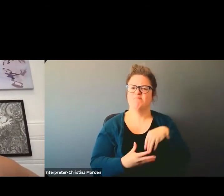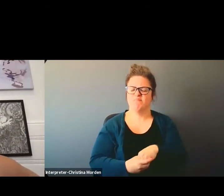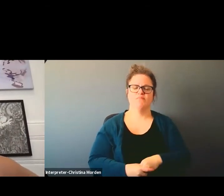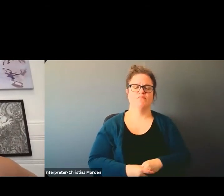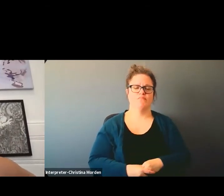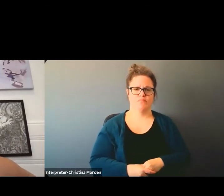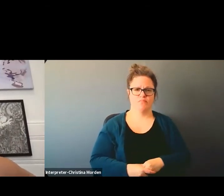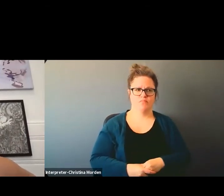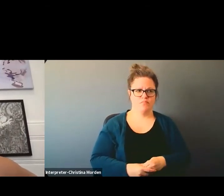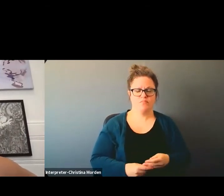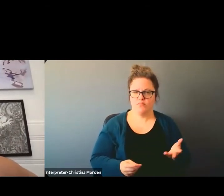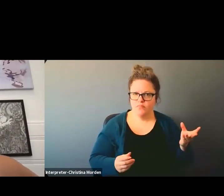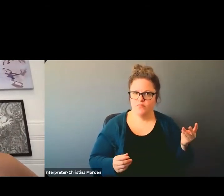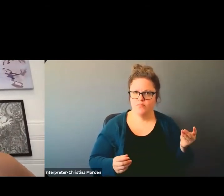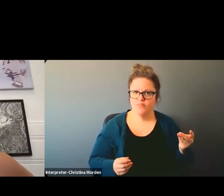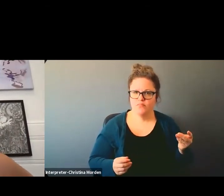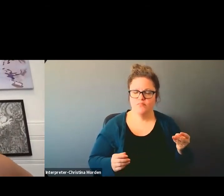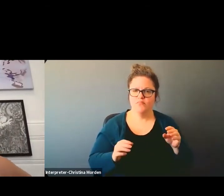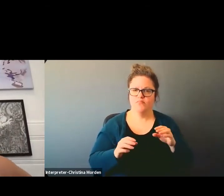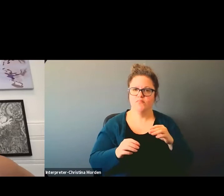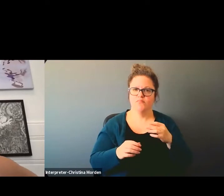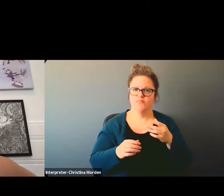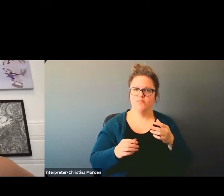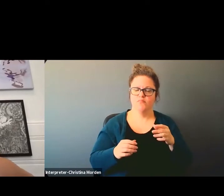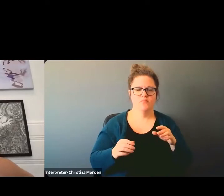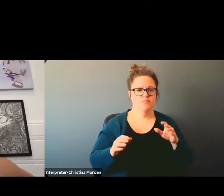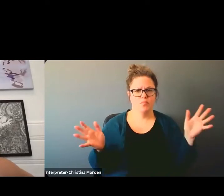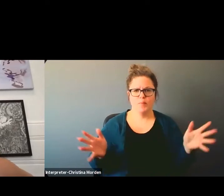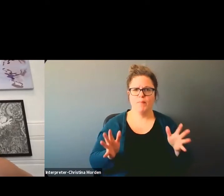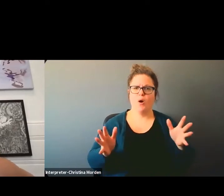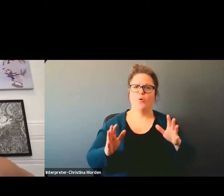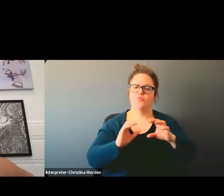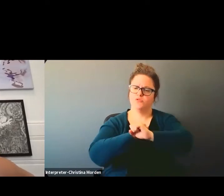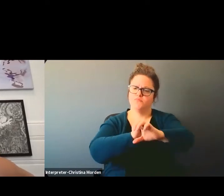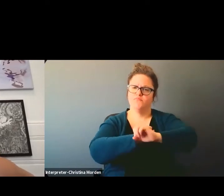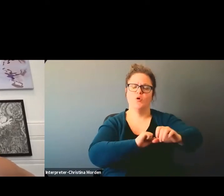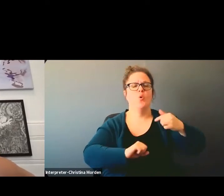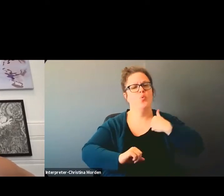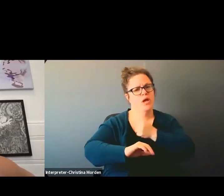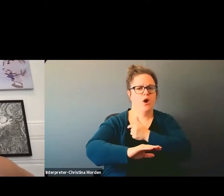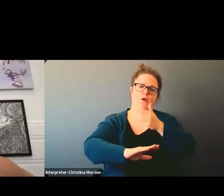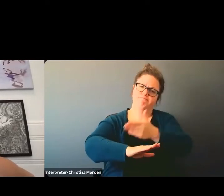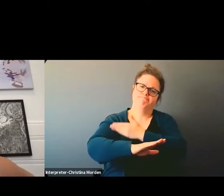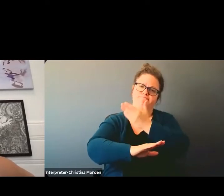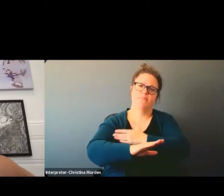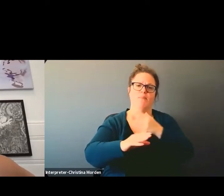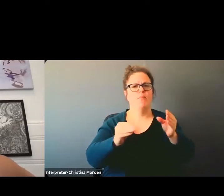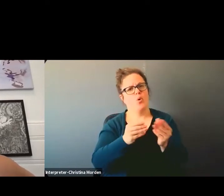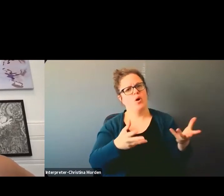obvious that your policies are inclusive. Promote the steps that you're taking to make it more inclusive.